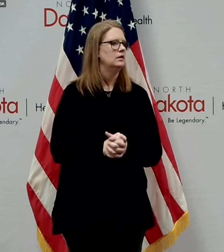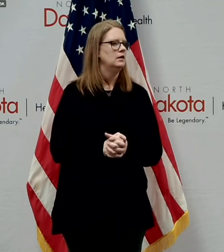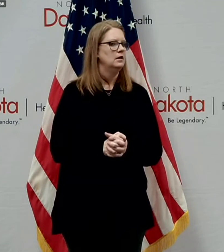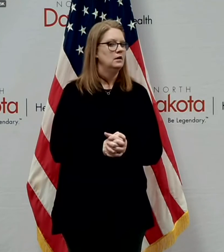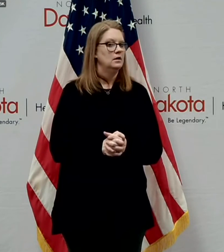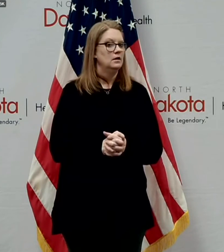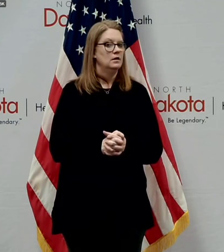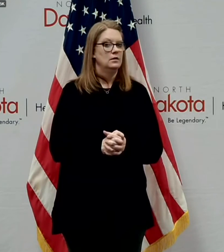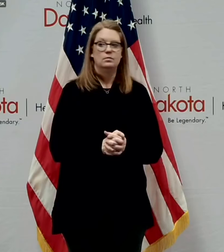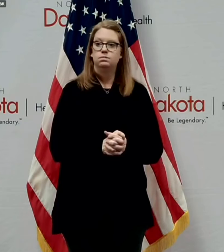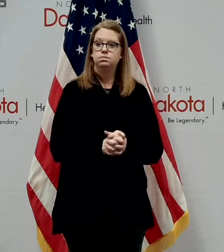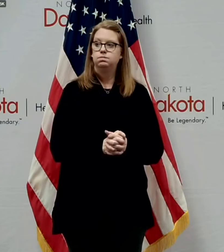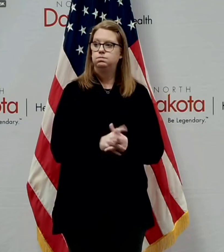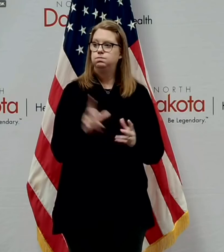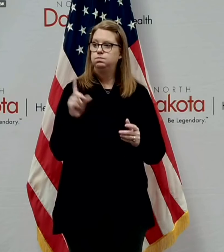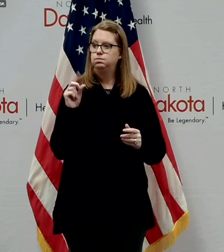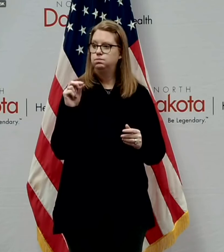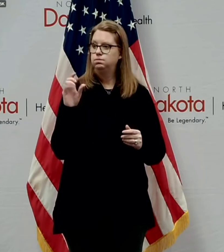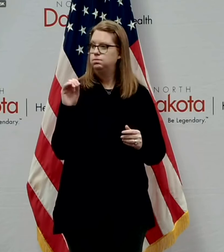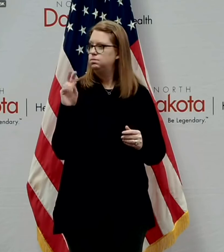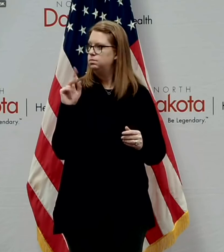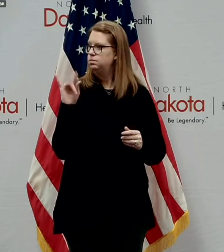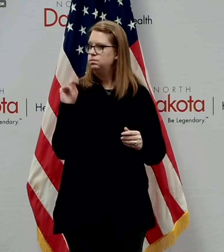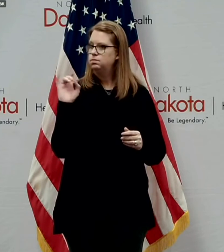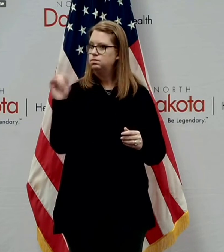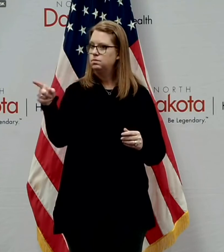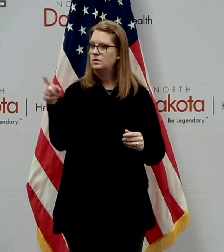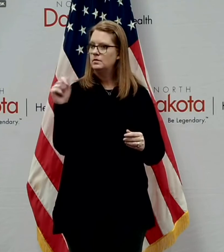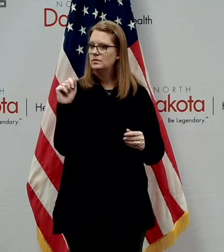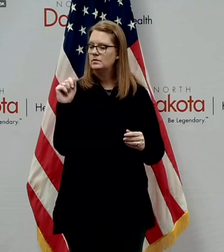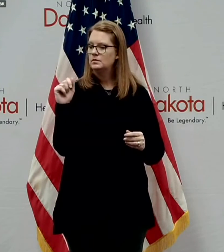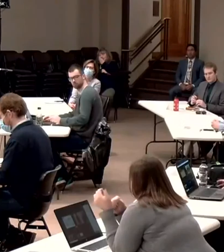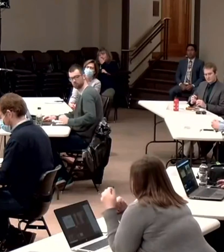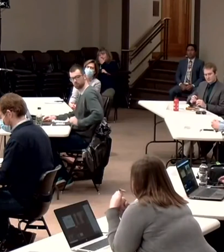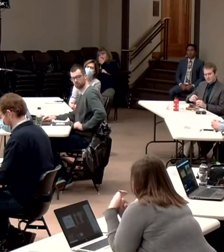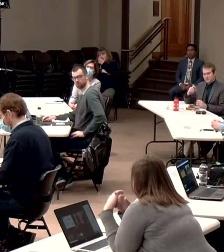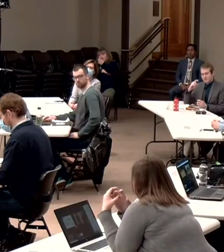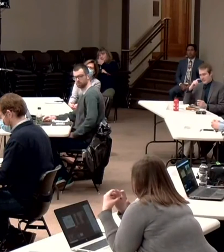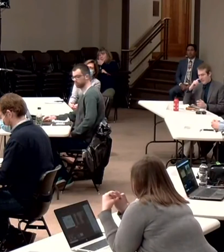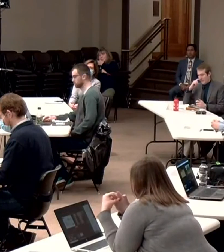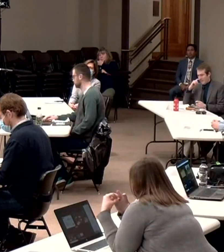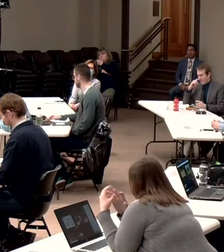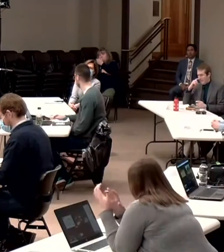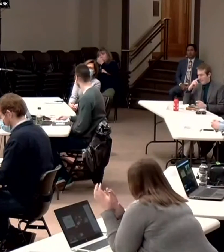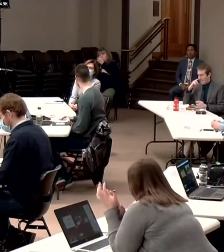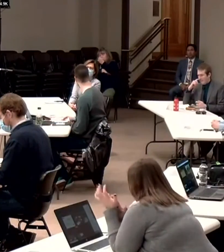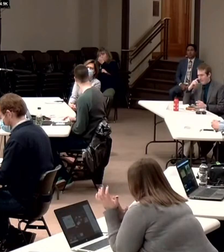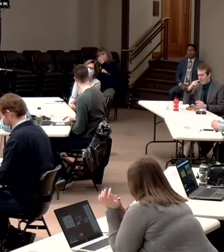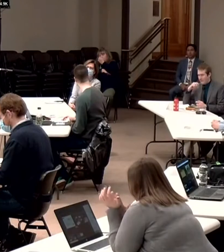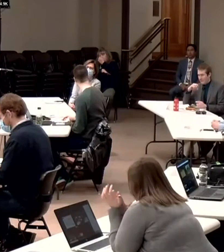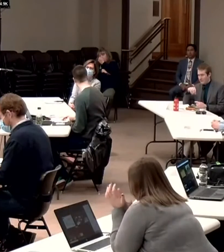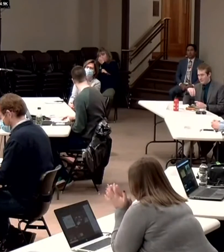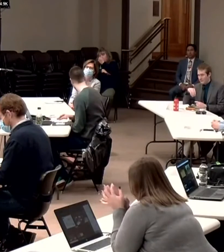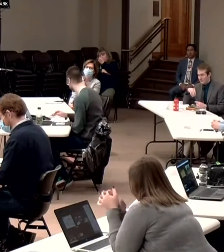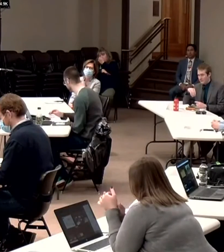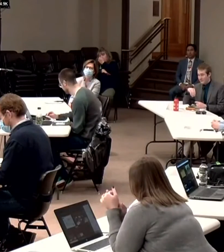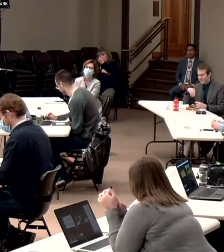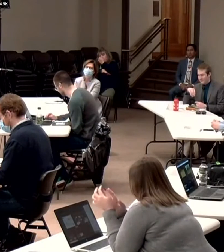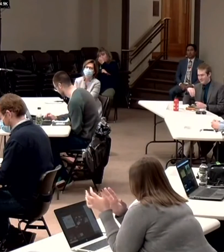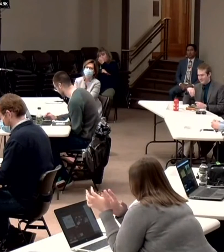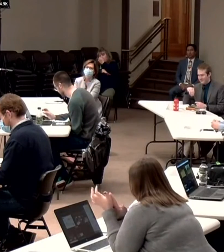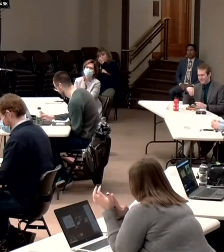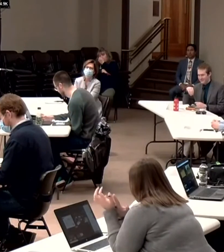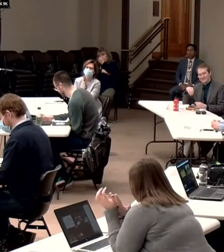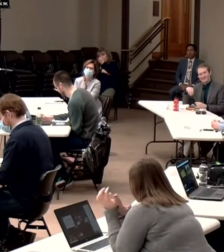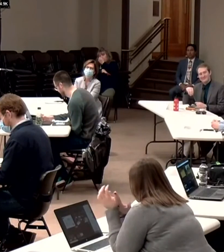Other questions? One more online. Okay. Matt Henson with WDAY. On March 27th,